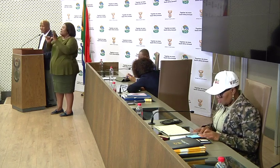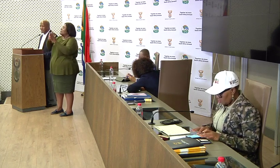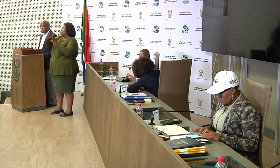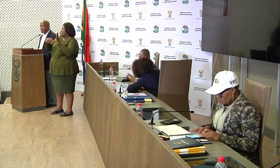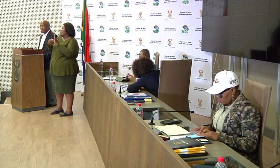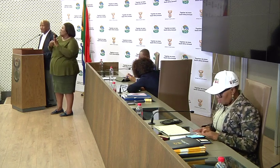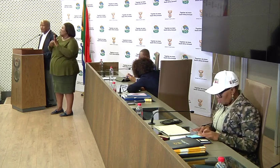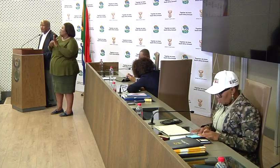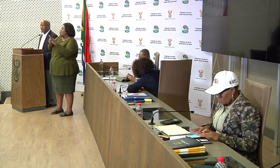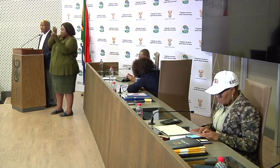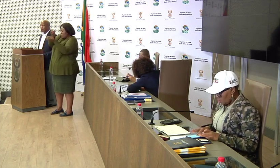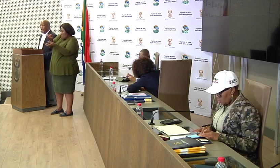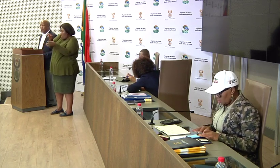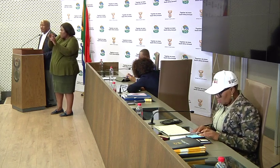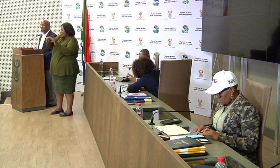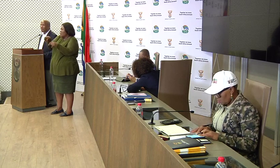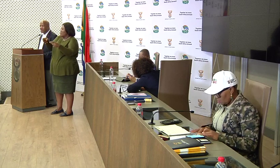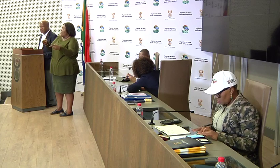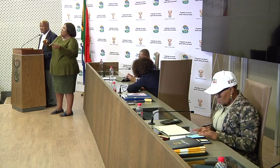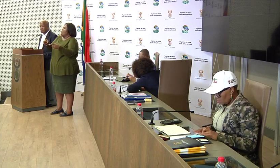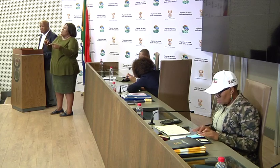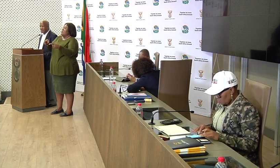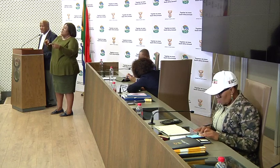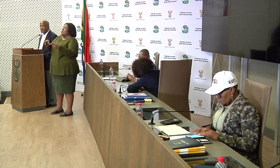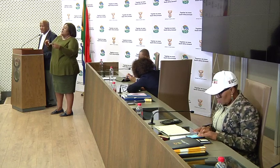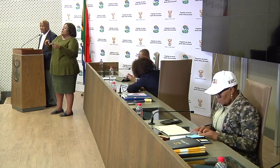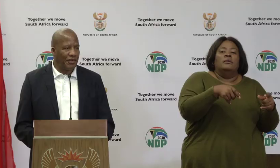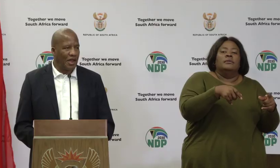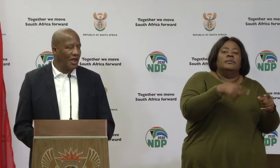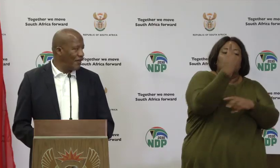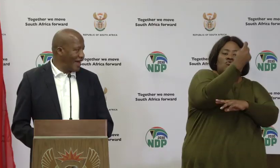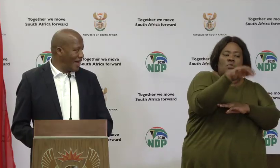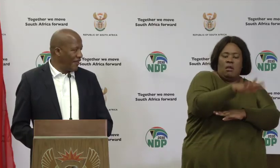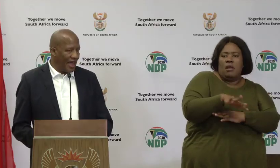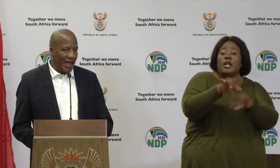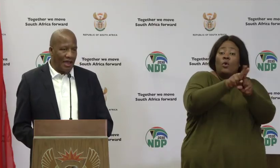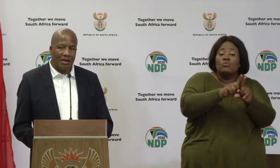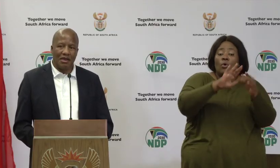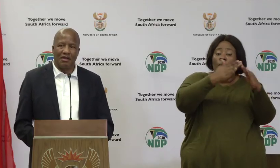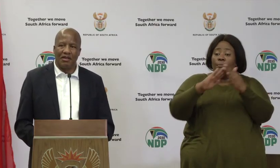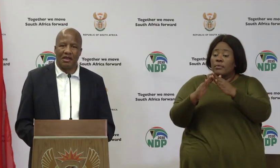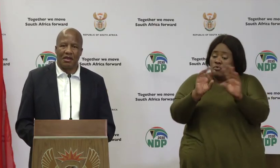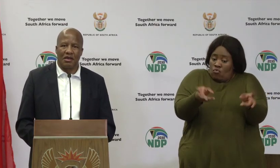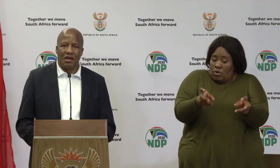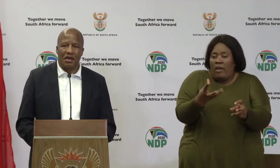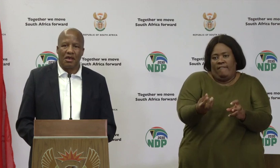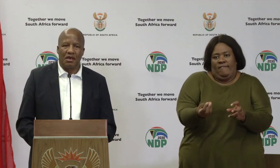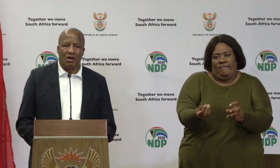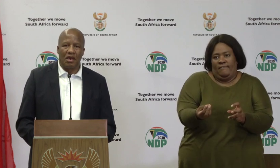rural areas, we also have community radio stations that are there